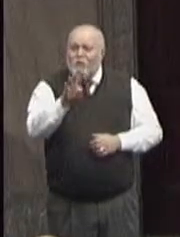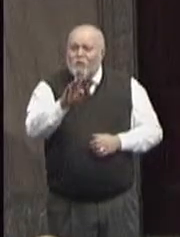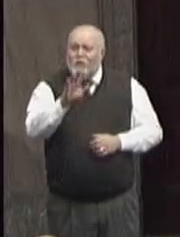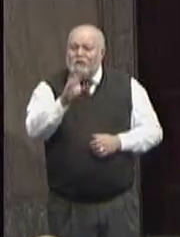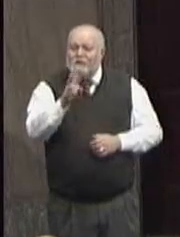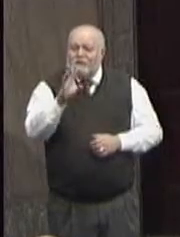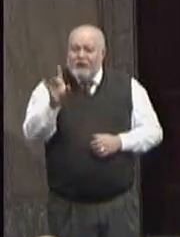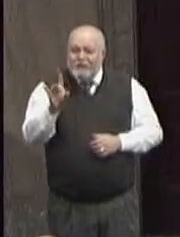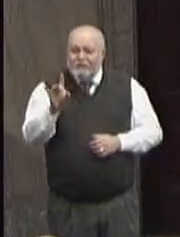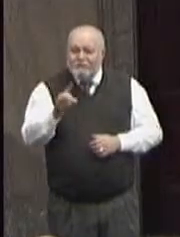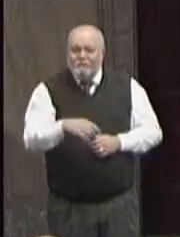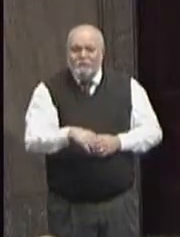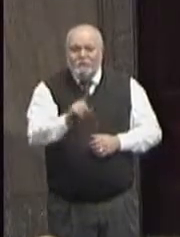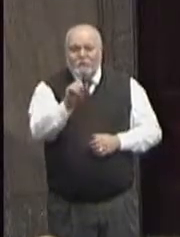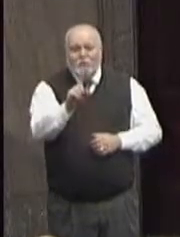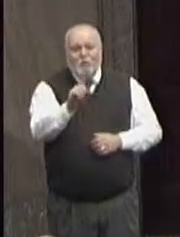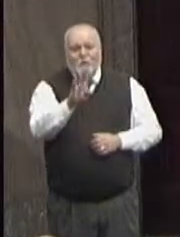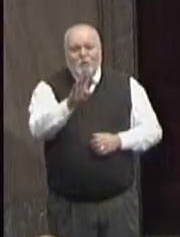14468,